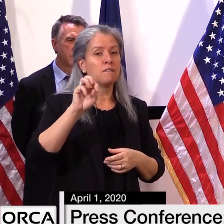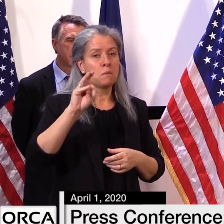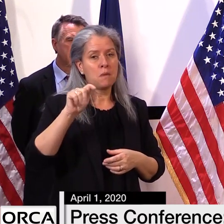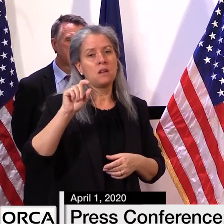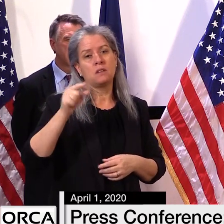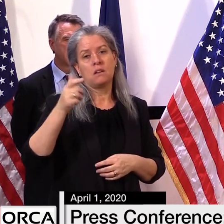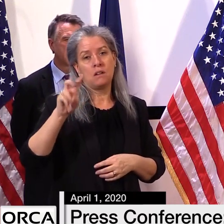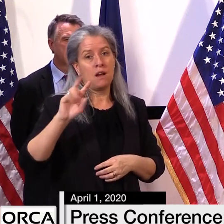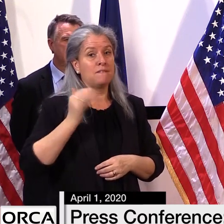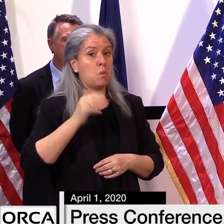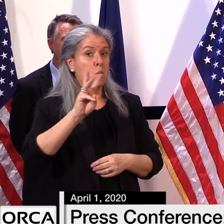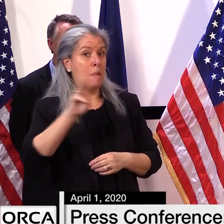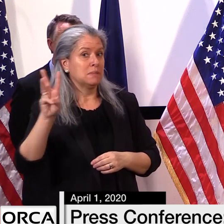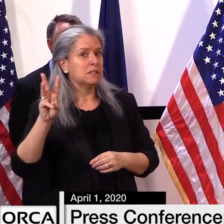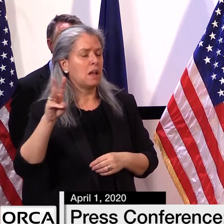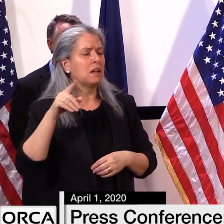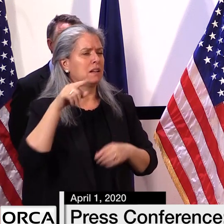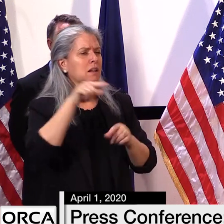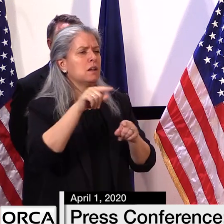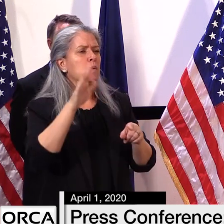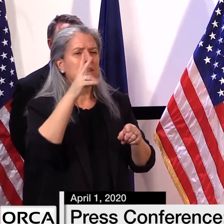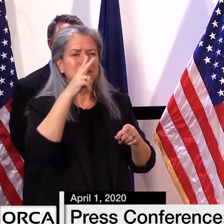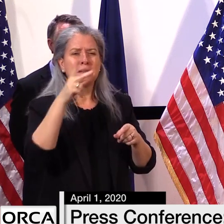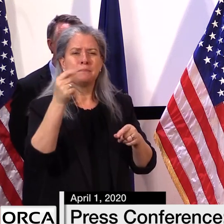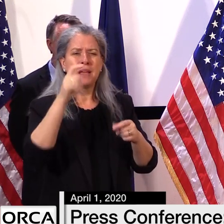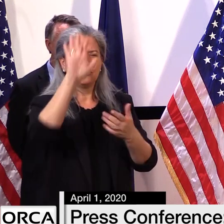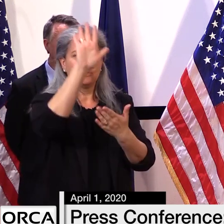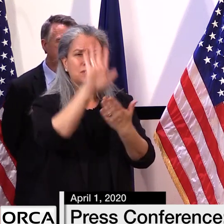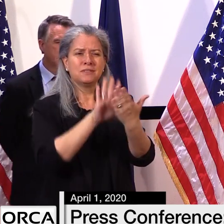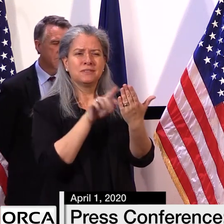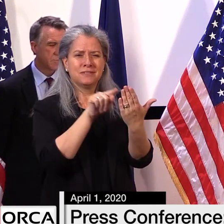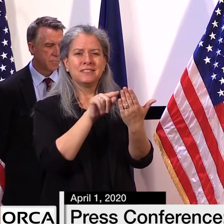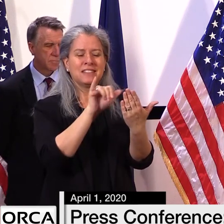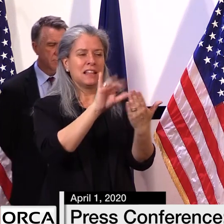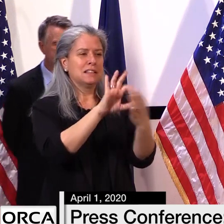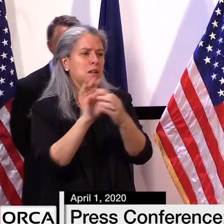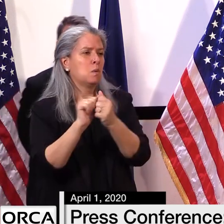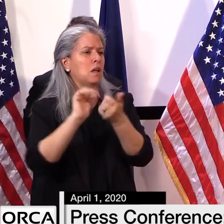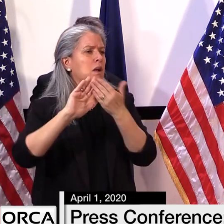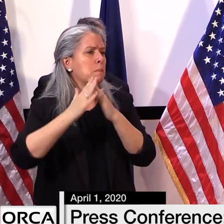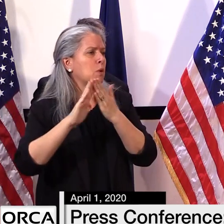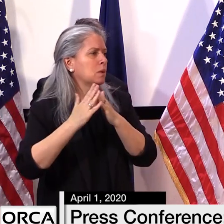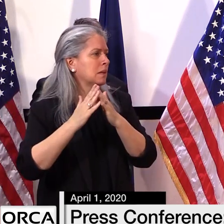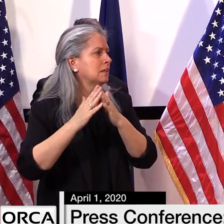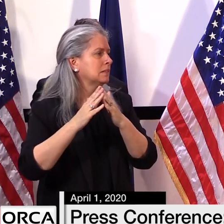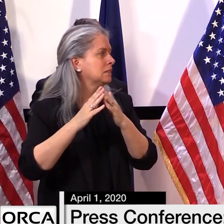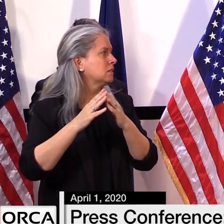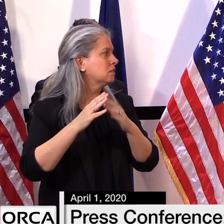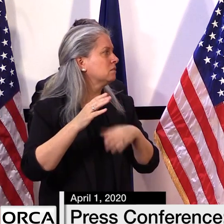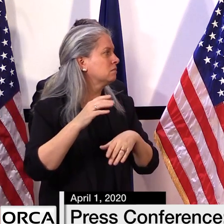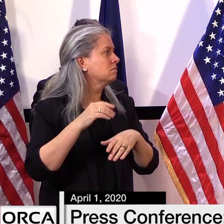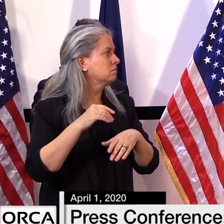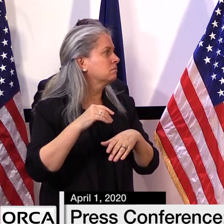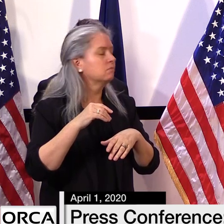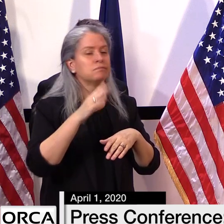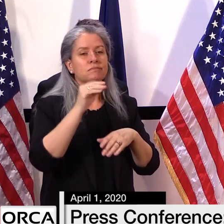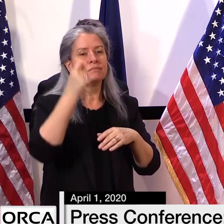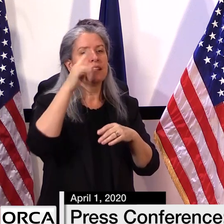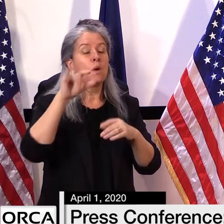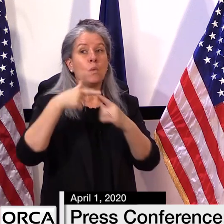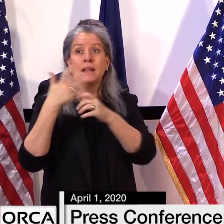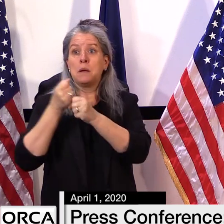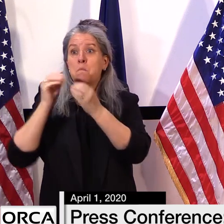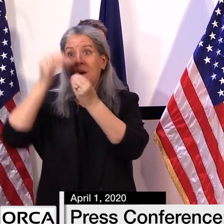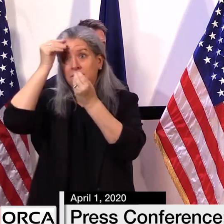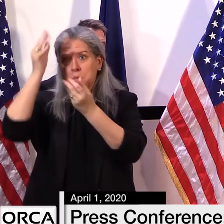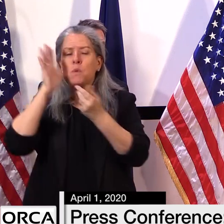accd.vermont.gov website, there should be a landing page there about to address communities. And again, it will be built out as we